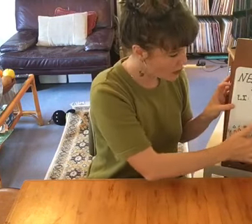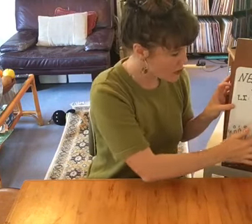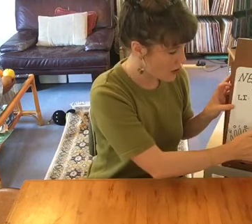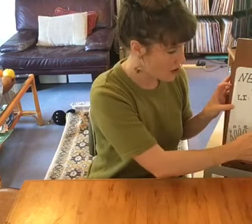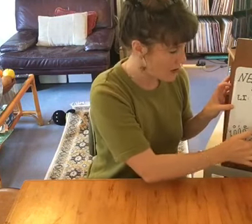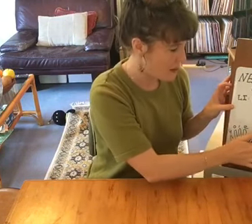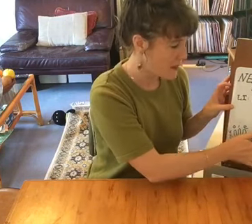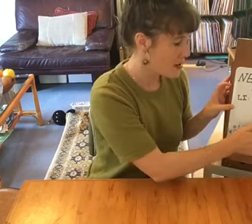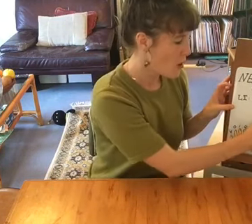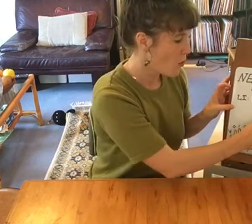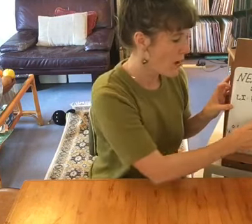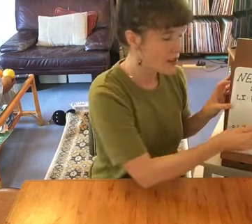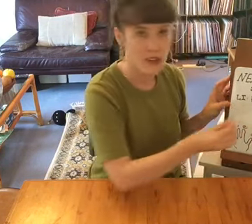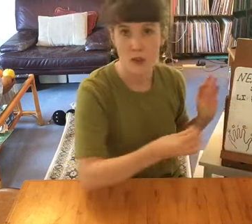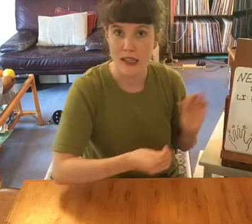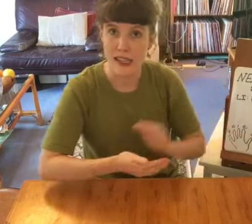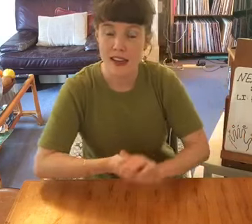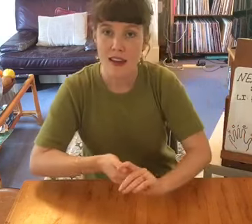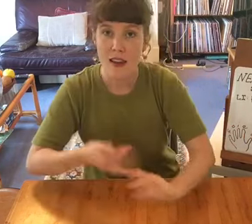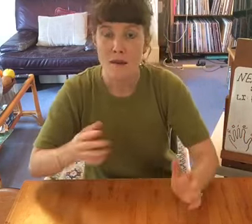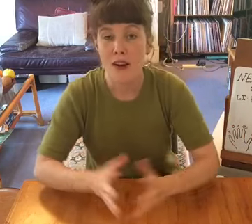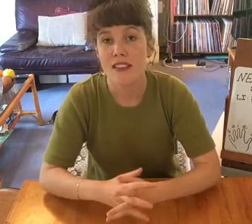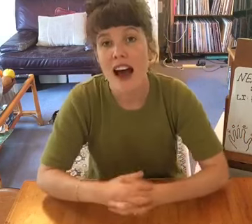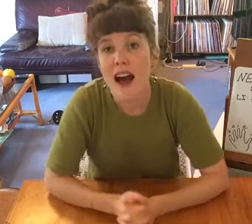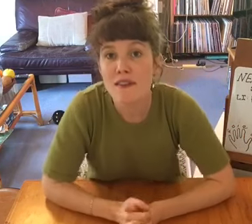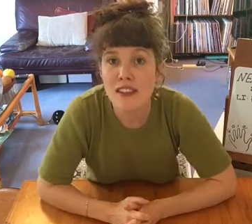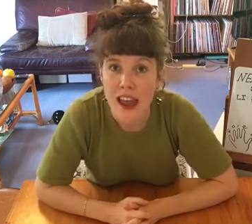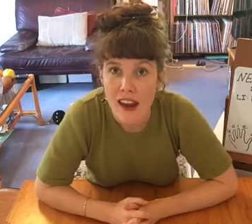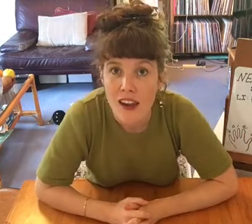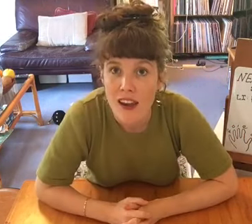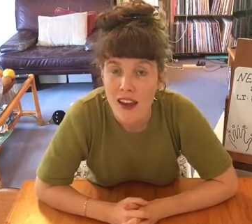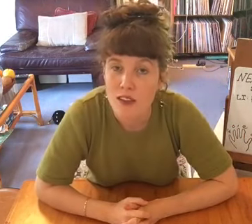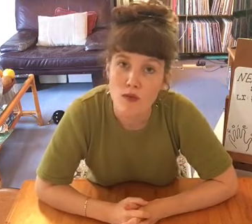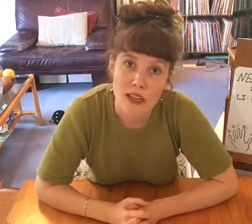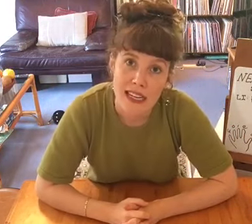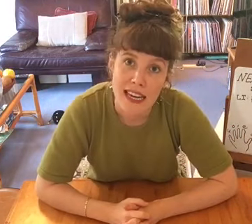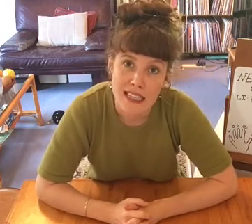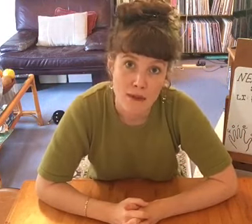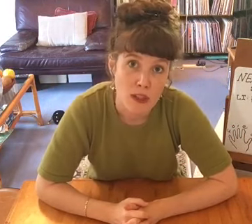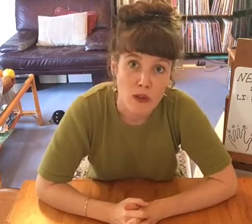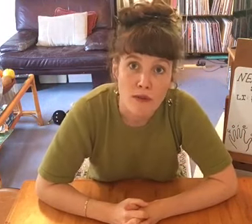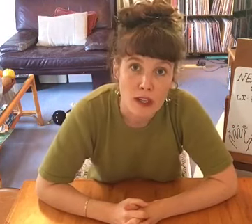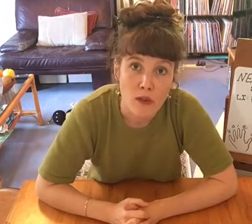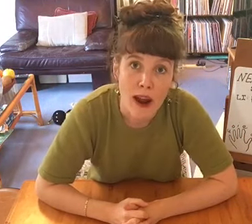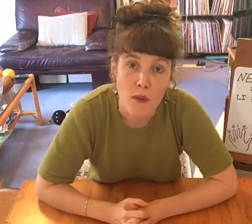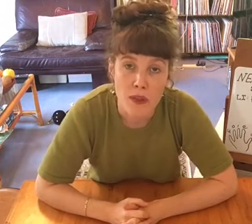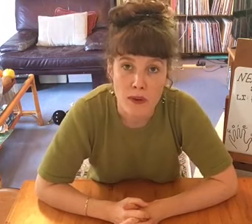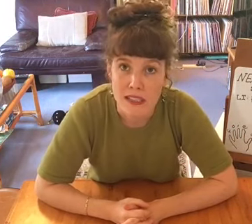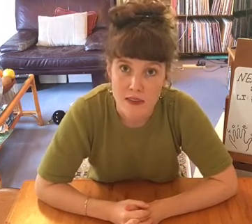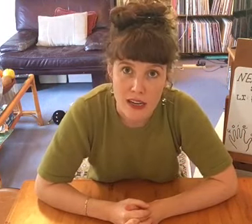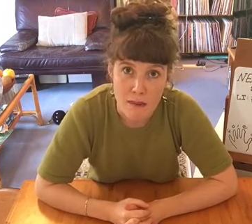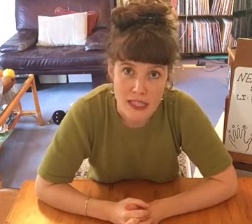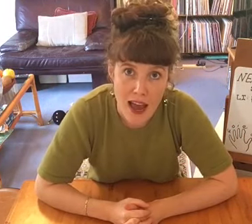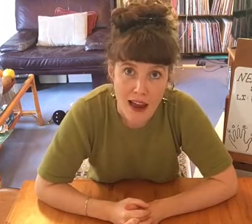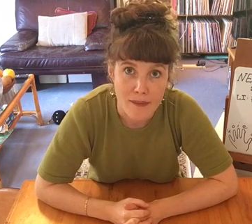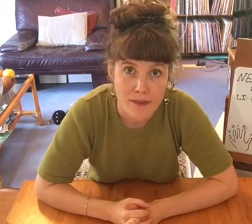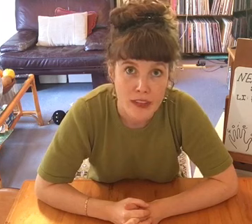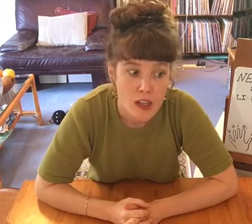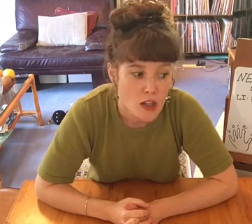you the numbers 1 to 20 because after that, it's really easy for you to figure out what the rest of the numbers are.